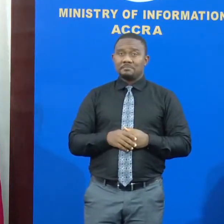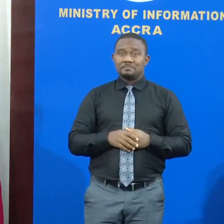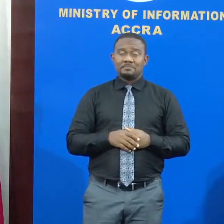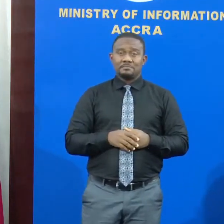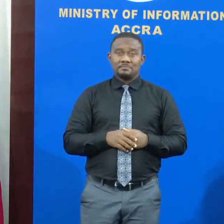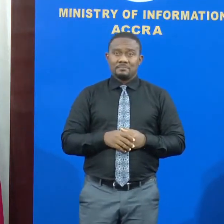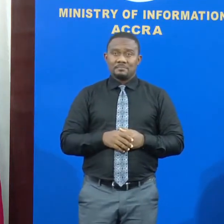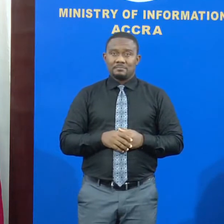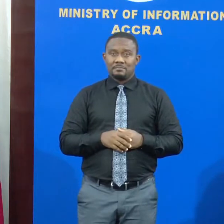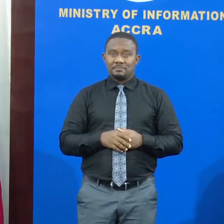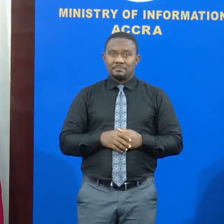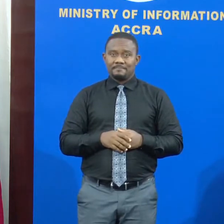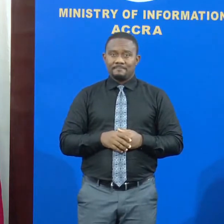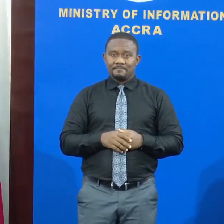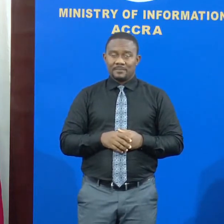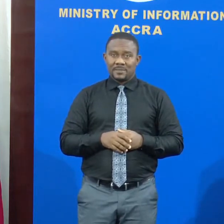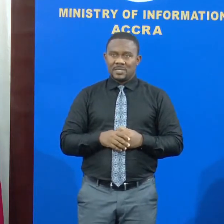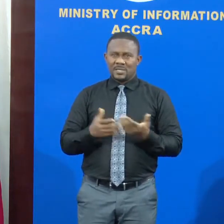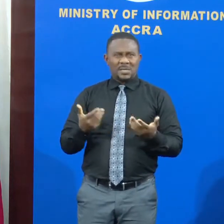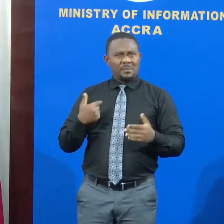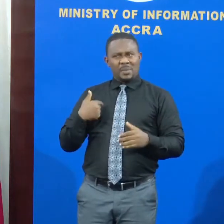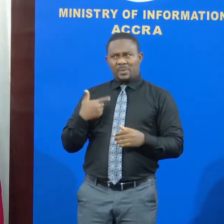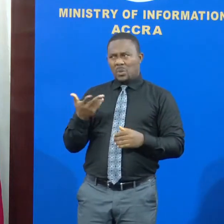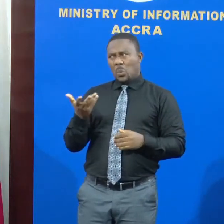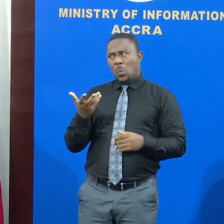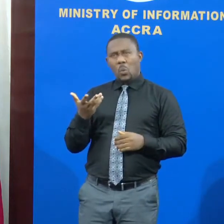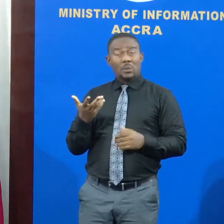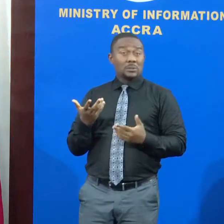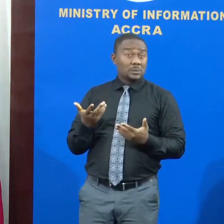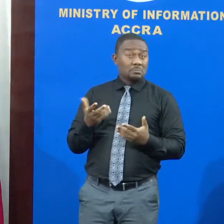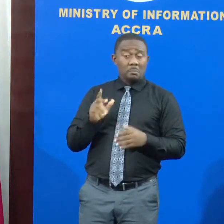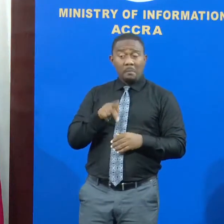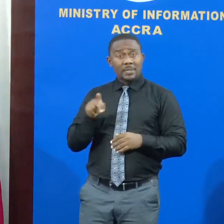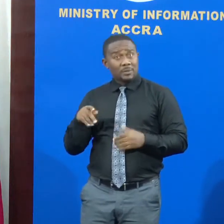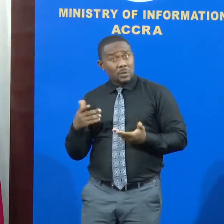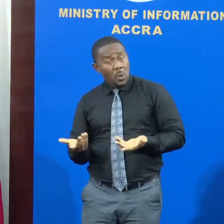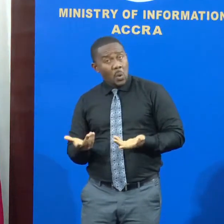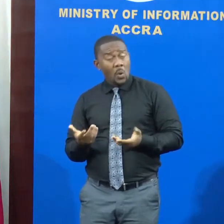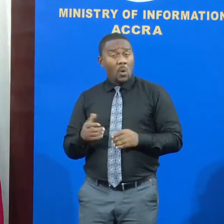you cannot apply for and be issued with a passport, with a driver's license,